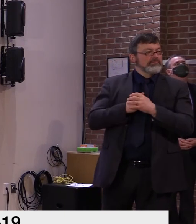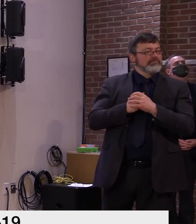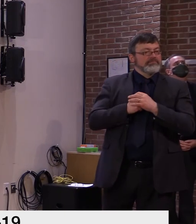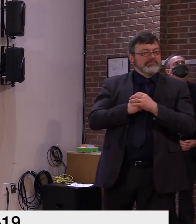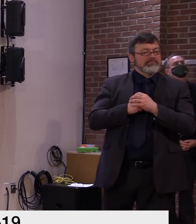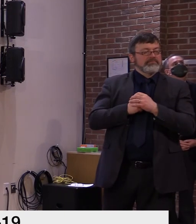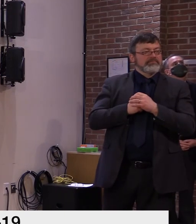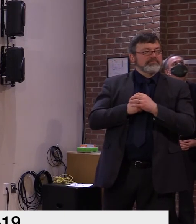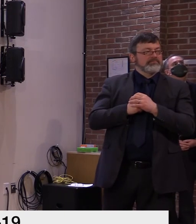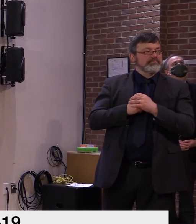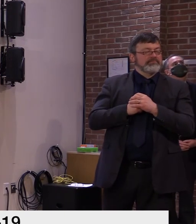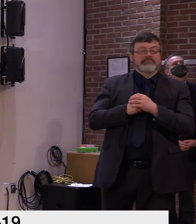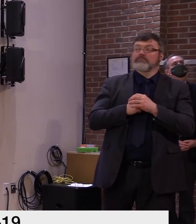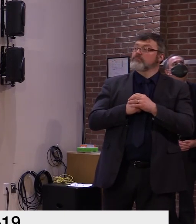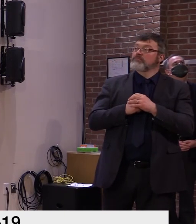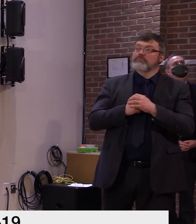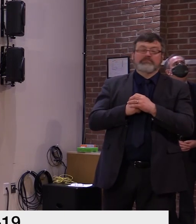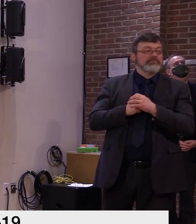Great.